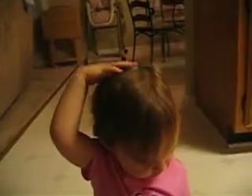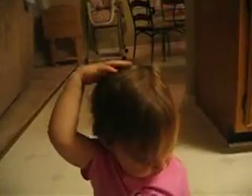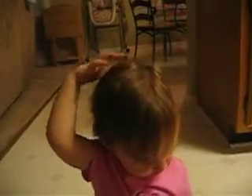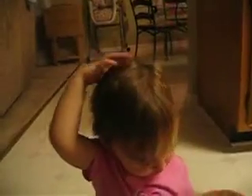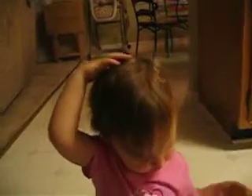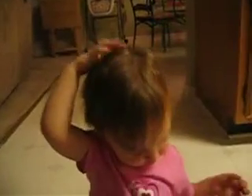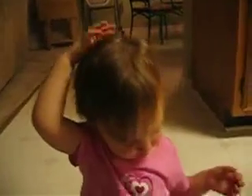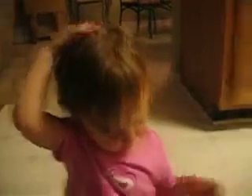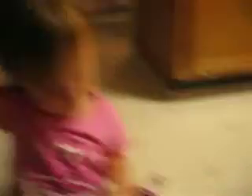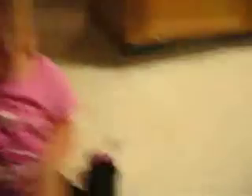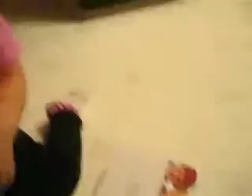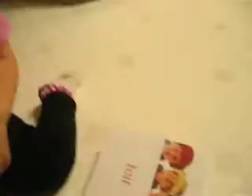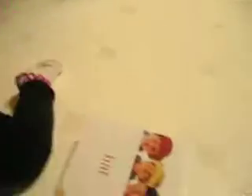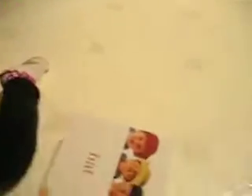Right. That's hat.